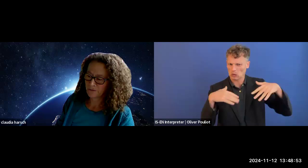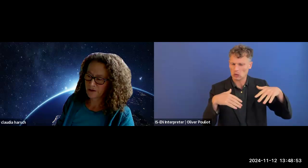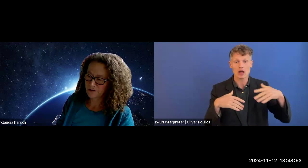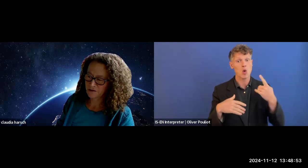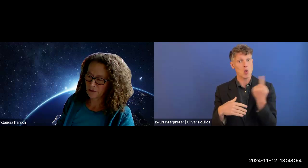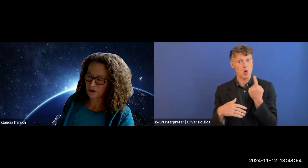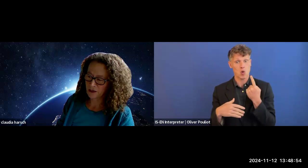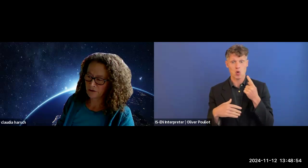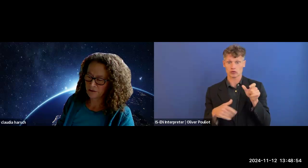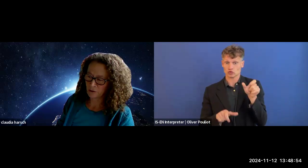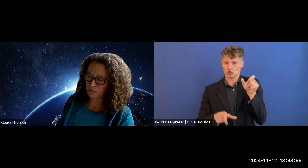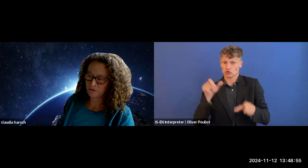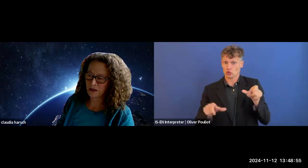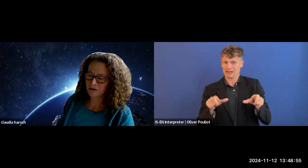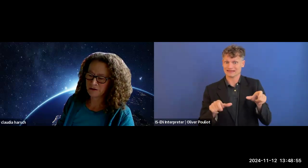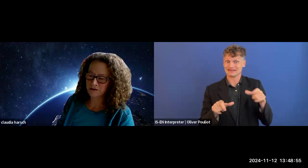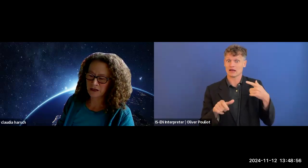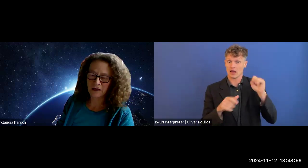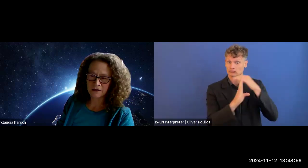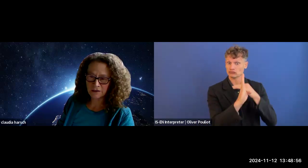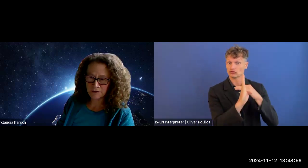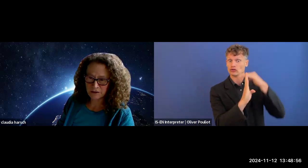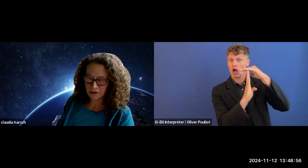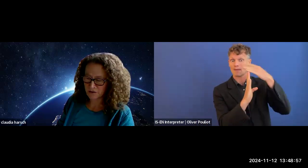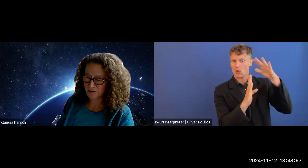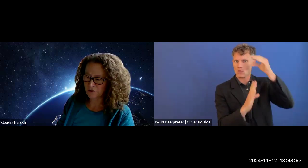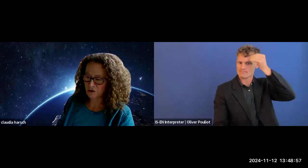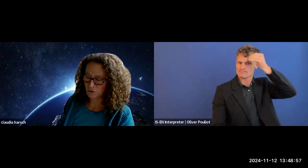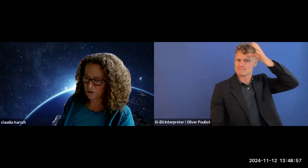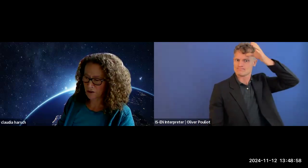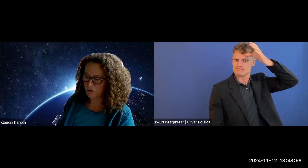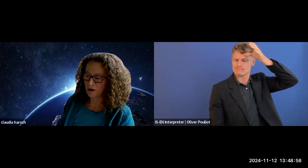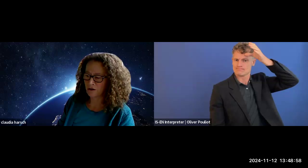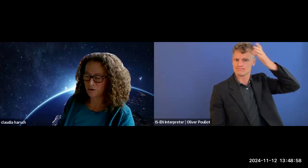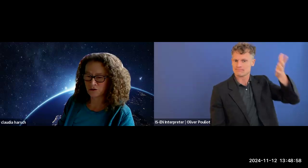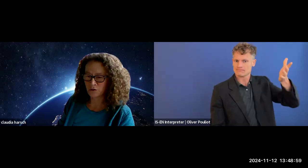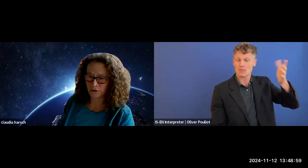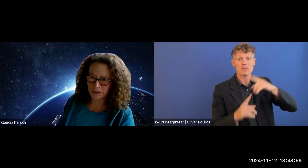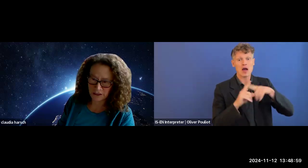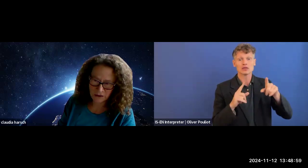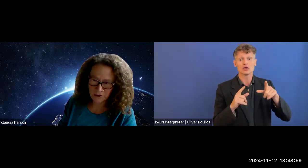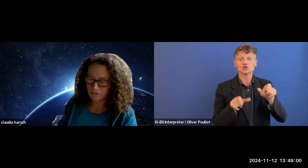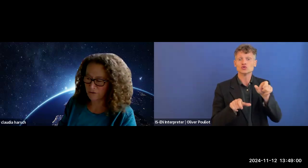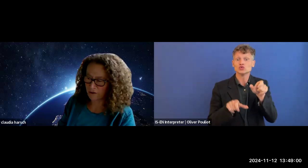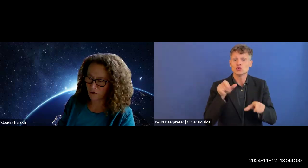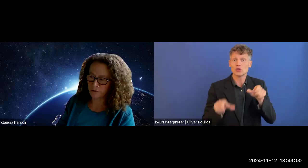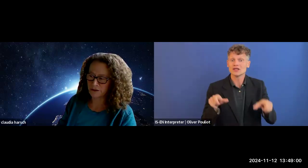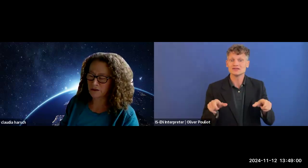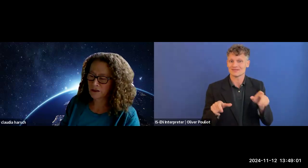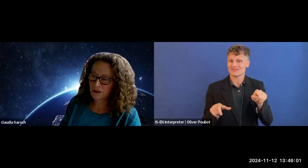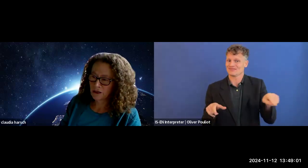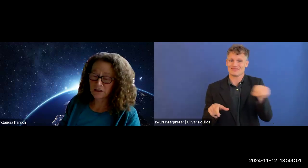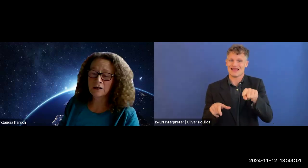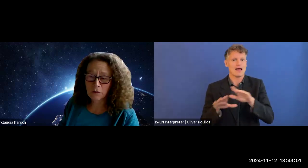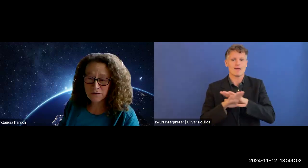and tests down here at the bottom of the IRT scale are the easy tests, and students down here are those who are not yet very